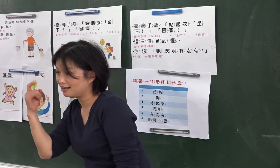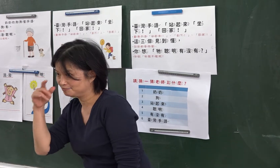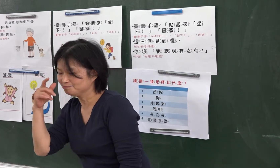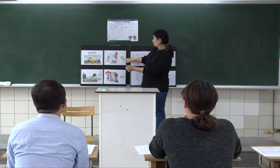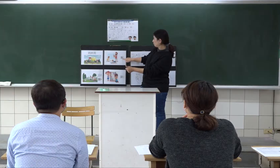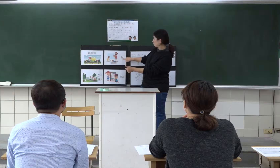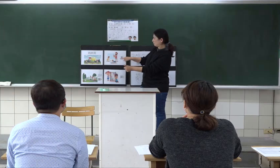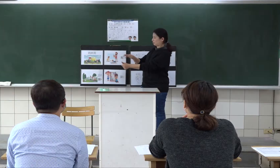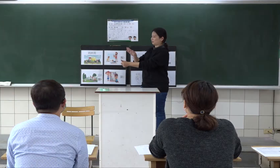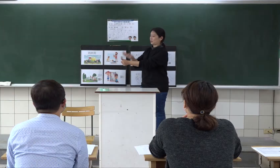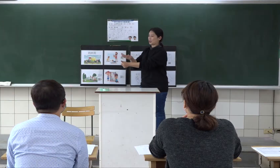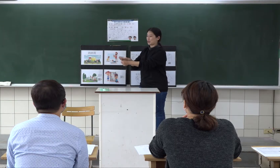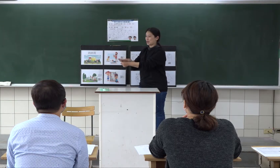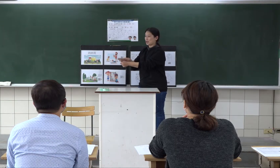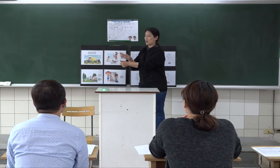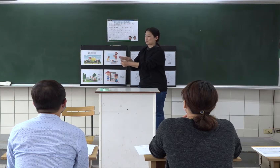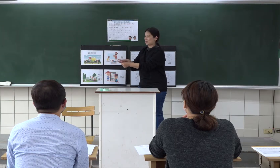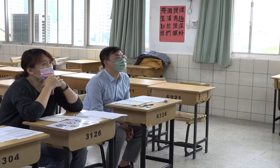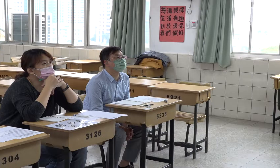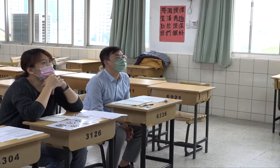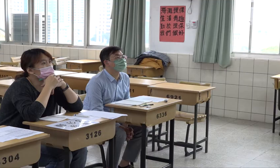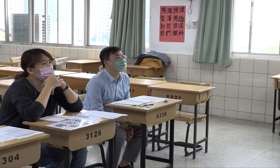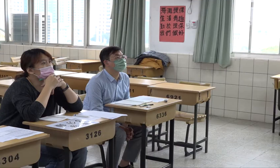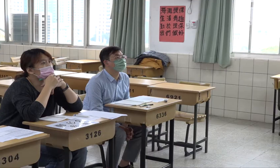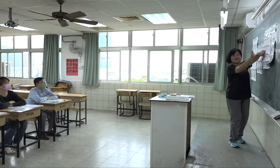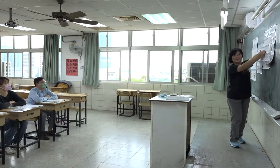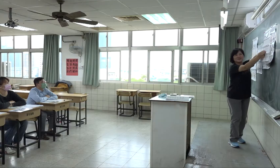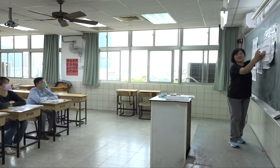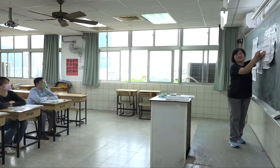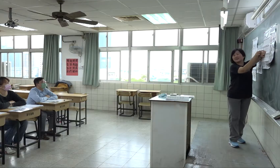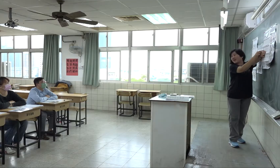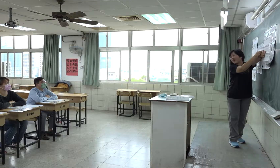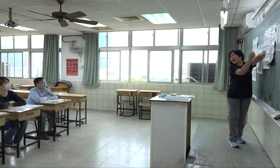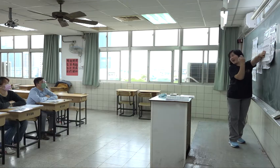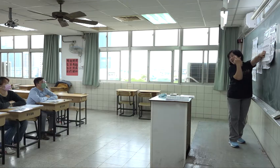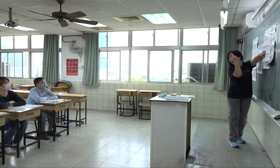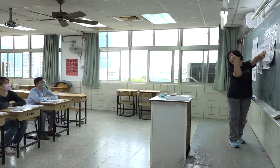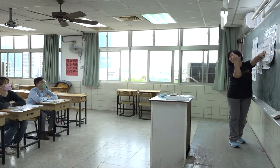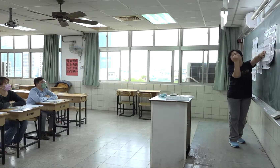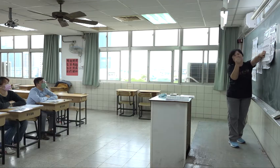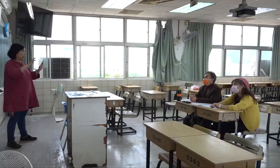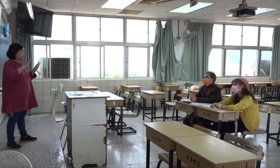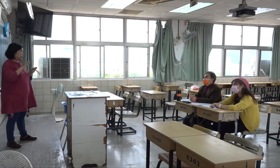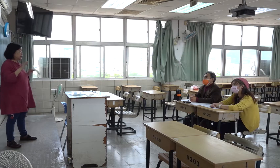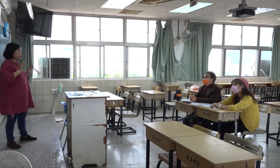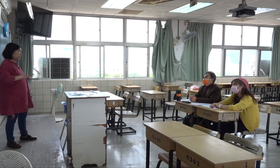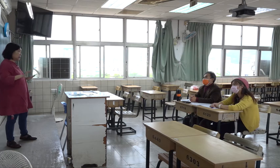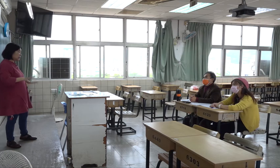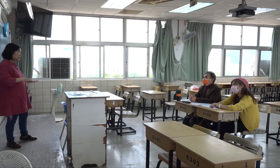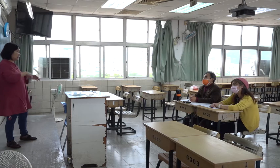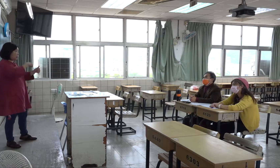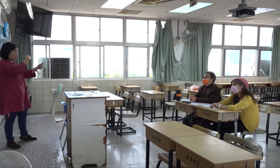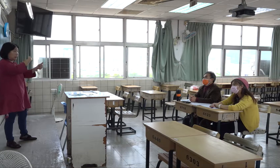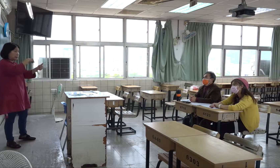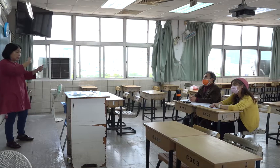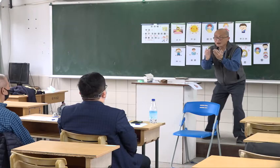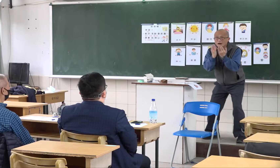language, and Chen is one of nearly 70 deaf teachers ready to teach them. Some of her fellow deaf teachers had a